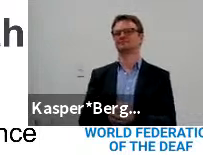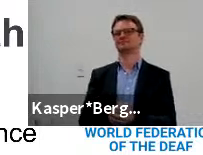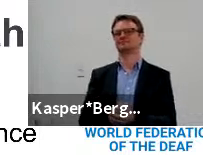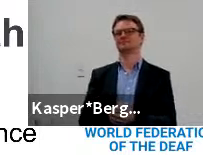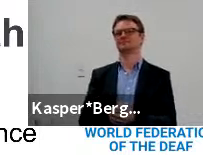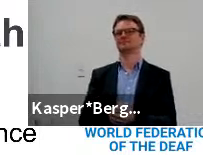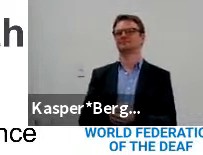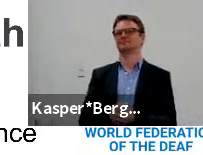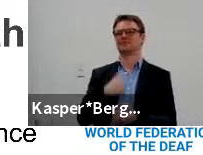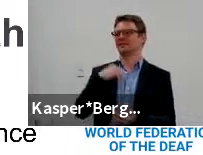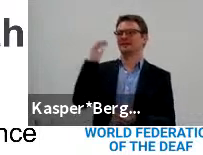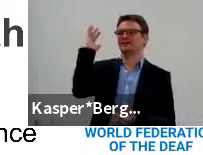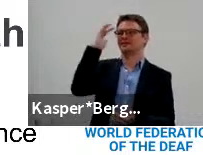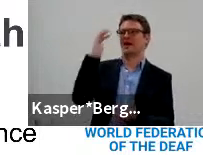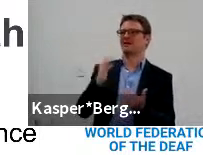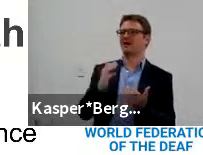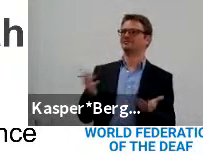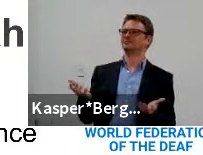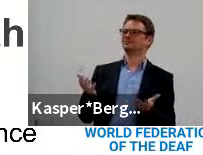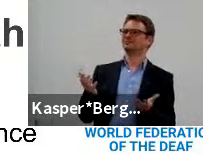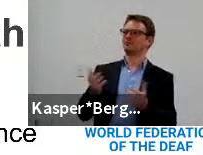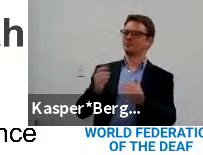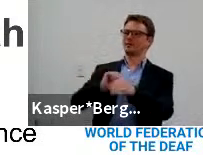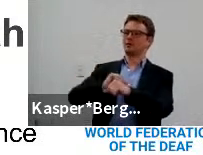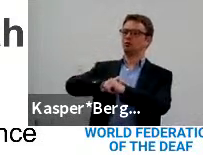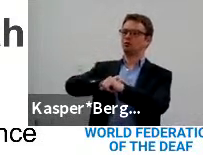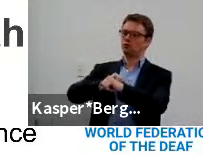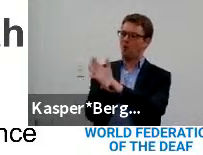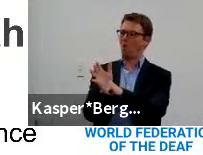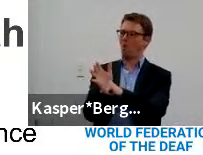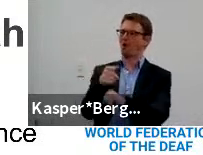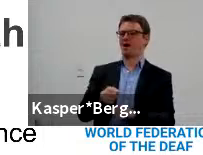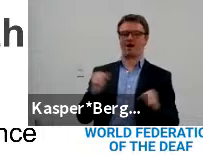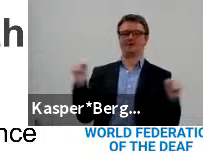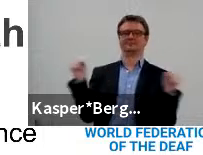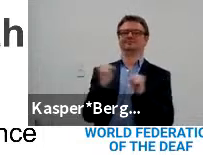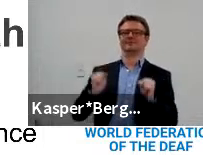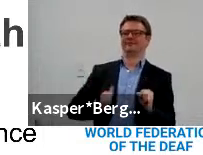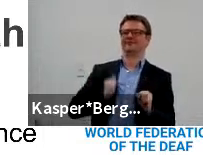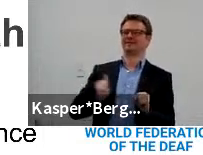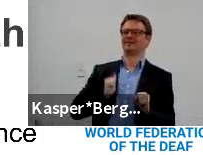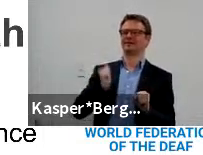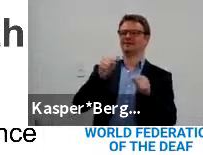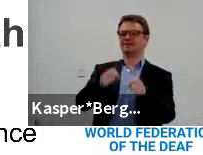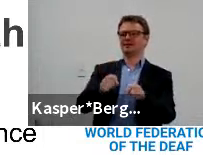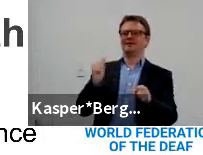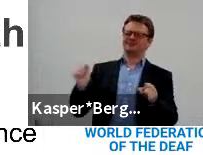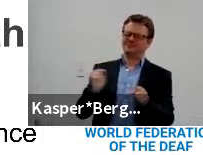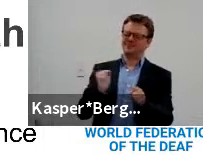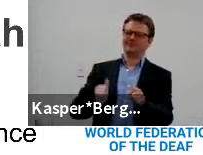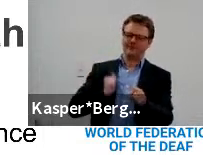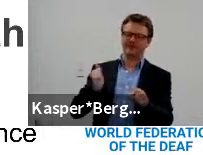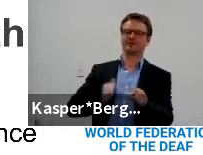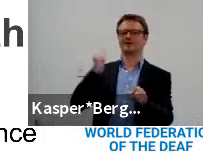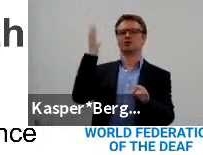They don't know the real story. And that's why I'm thinking this corona pandemic